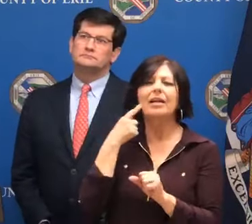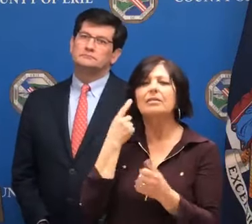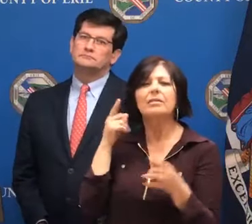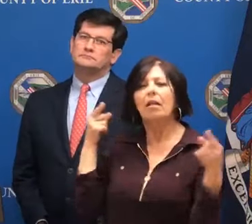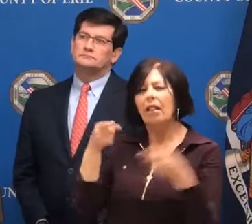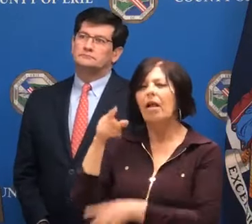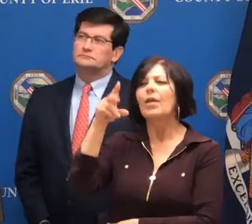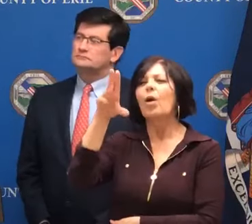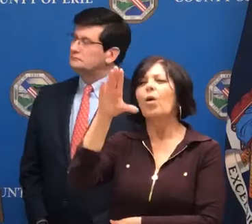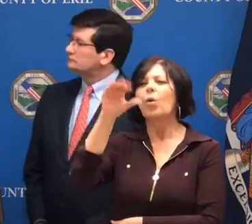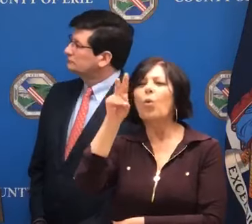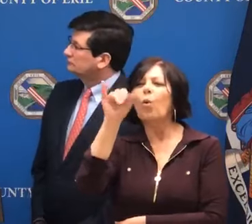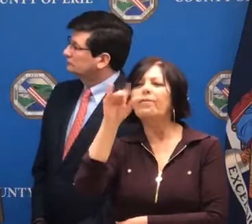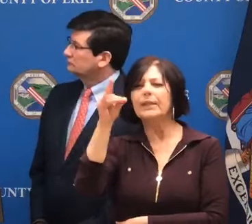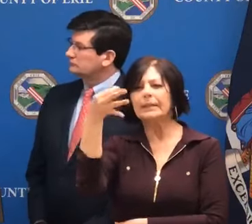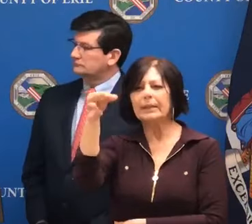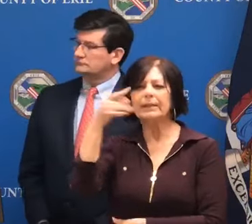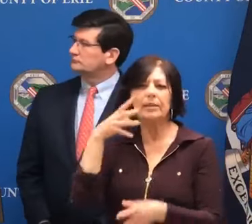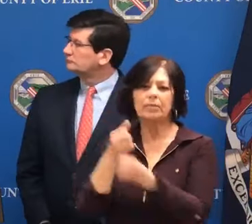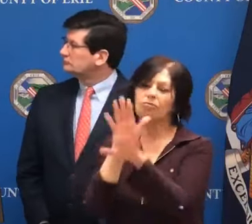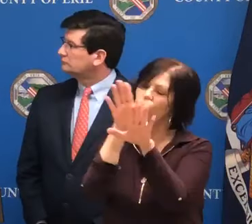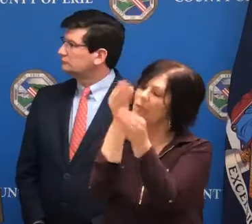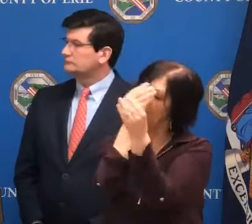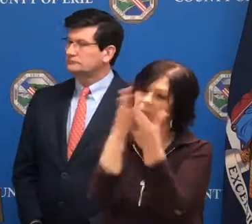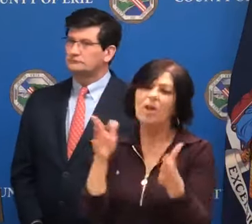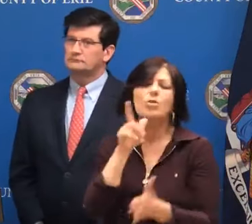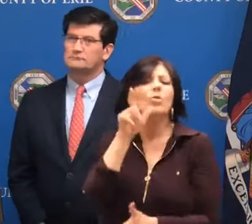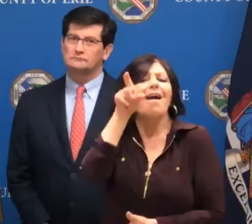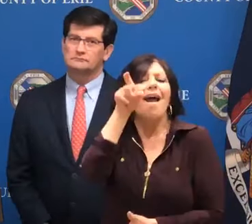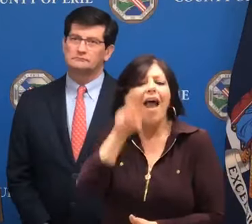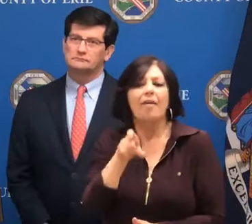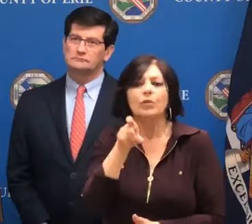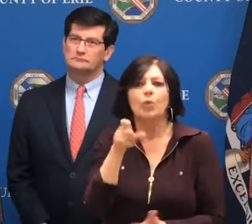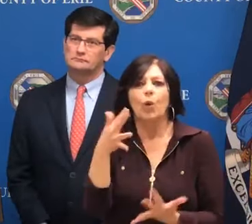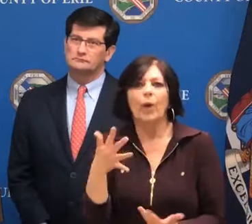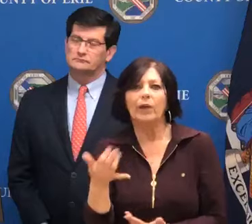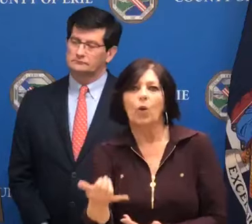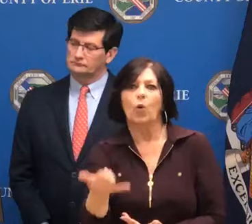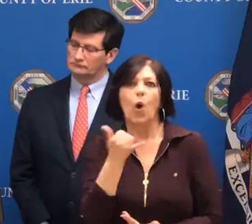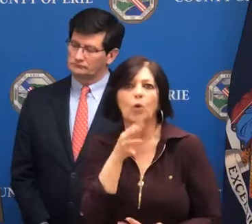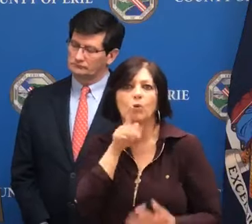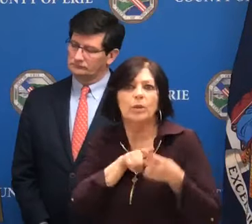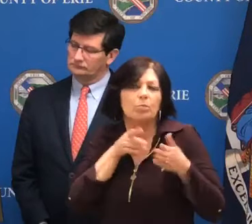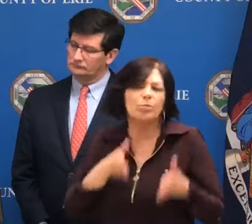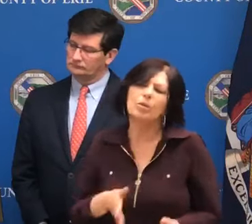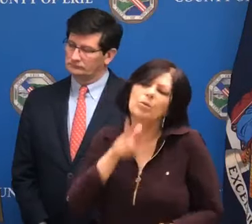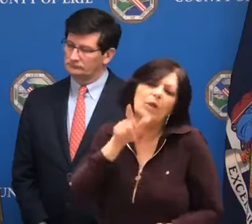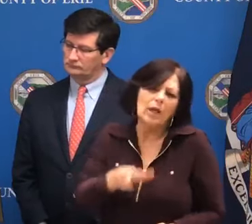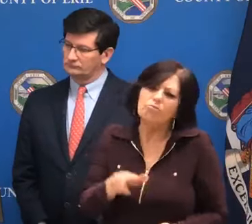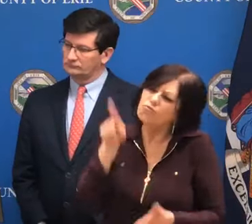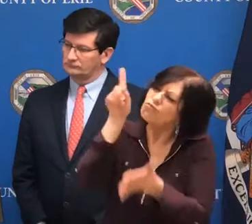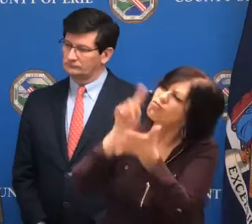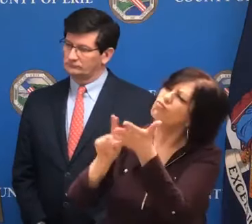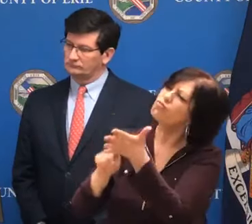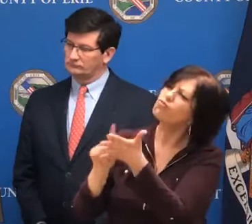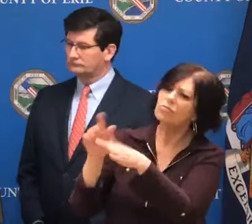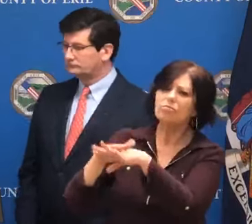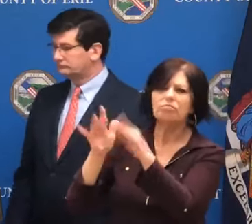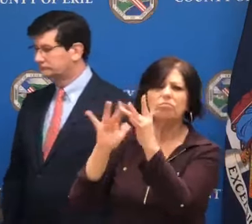that you can get some great information. So you don't necessarily have to wait to speak to a person